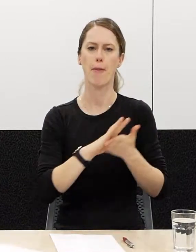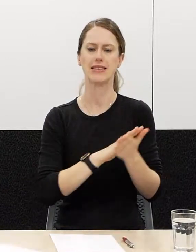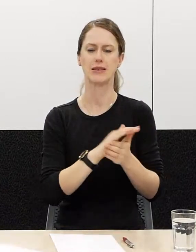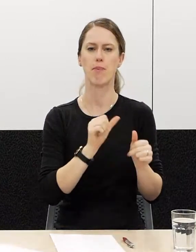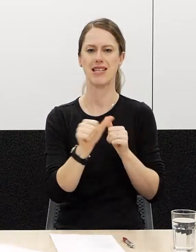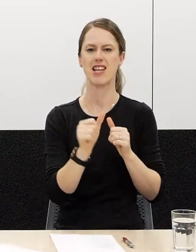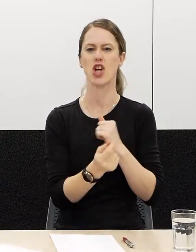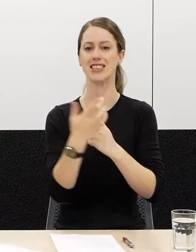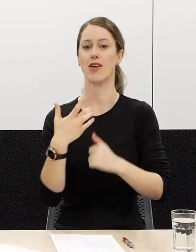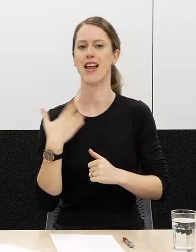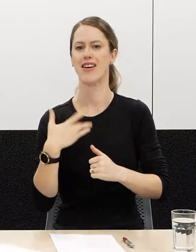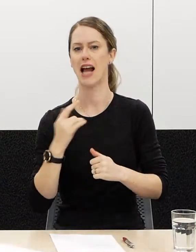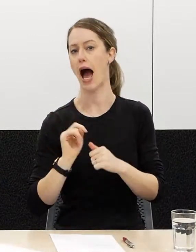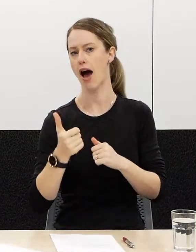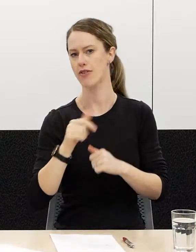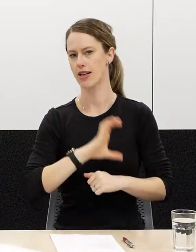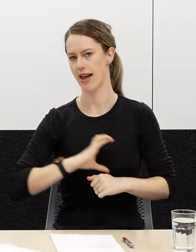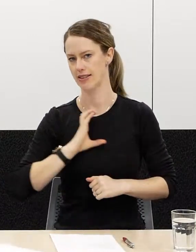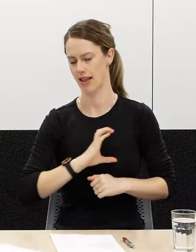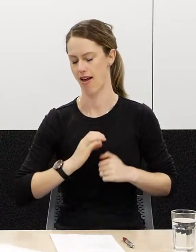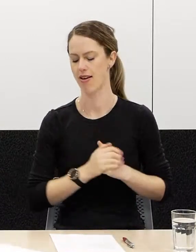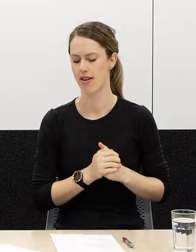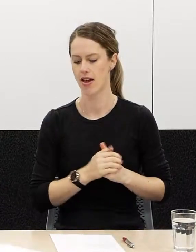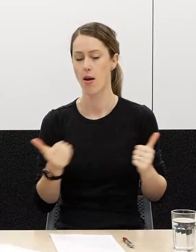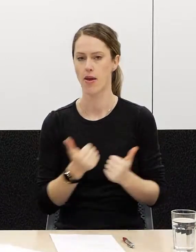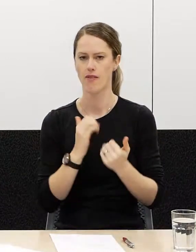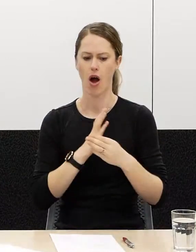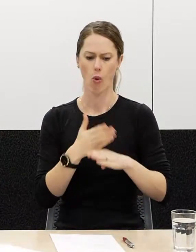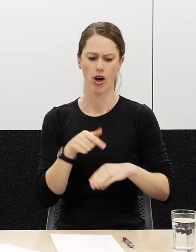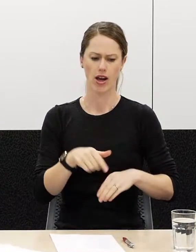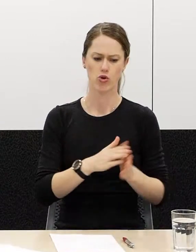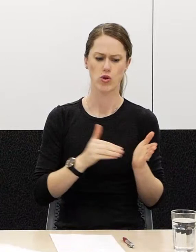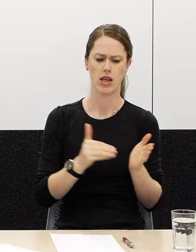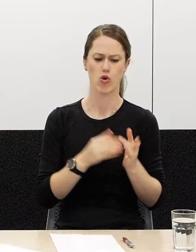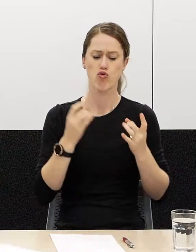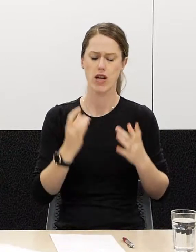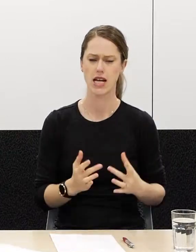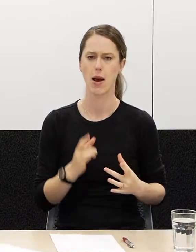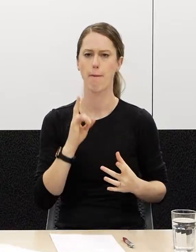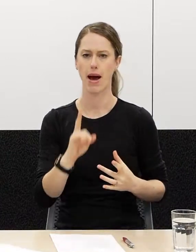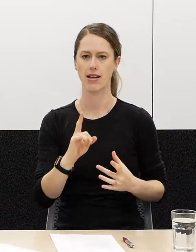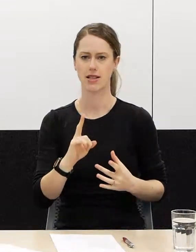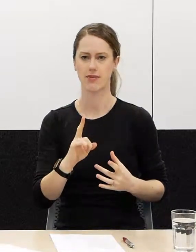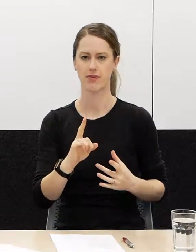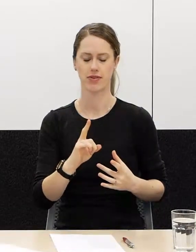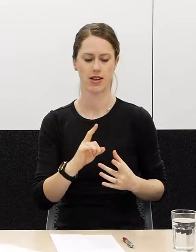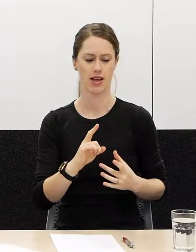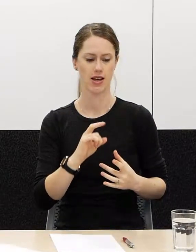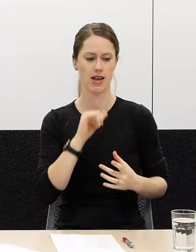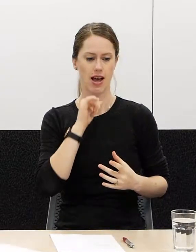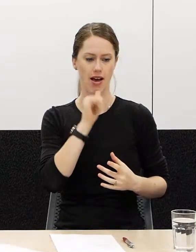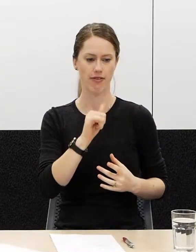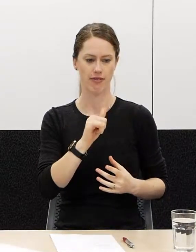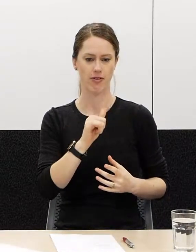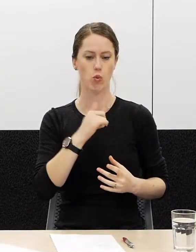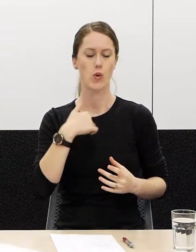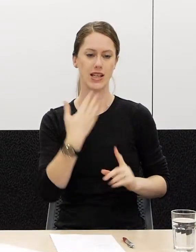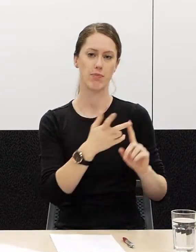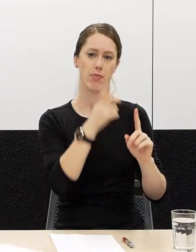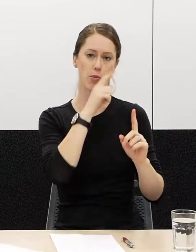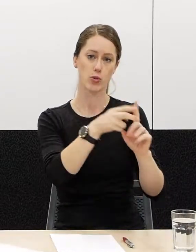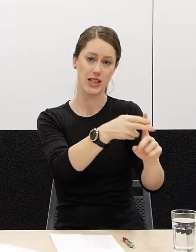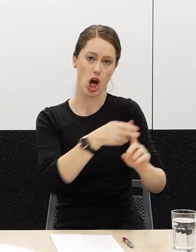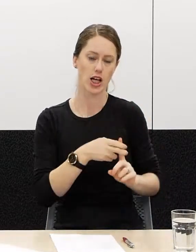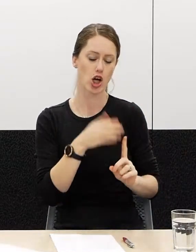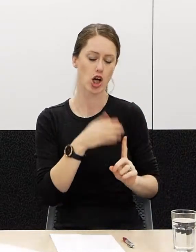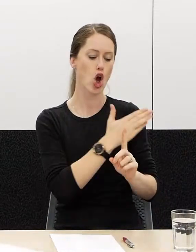And there's already a lot of work underway in New Zealand, particularly here at the Ministry, but surviving many cancers can rely on being diagnosed early. So